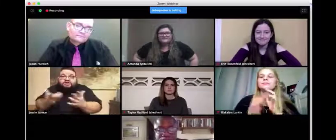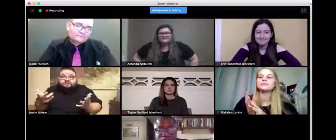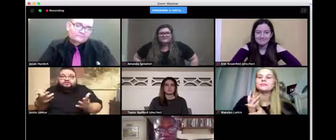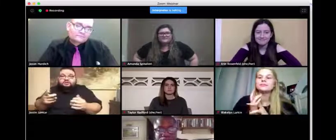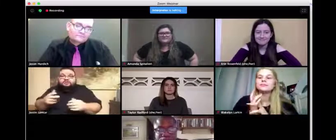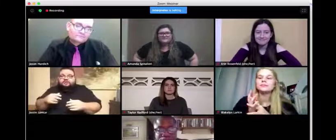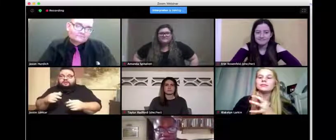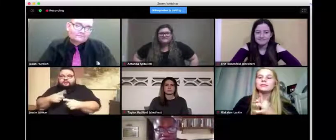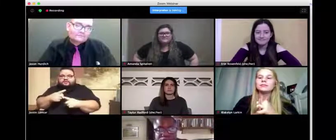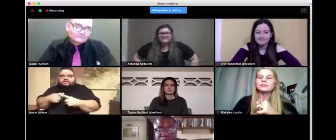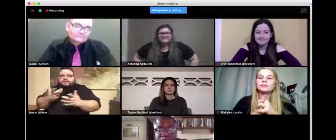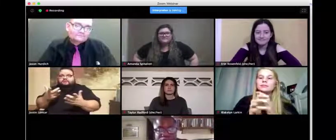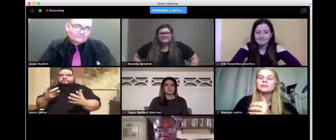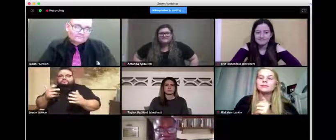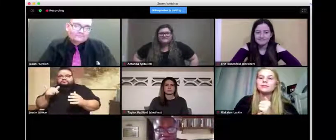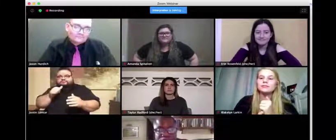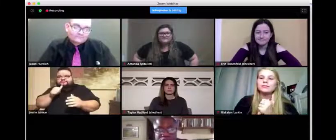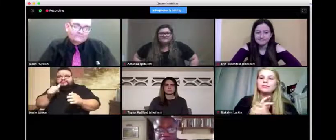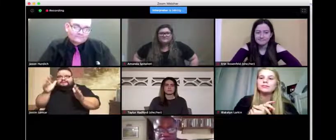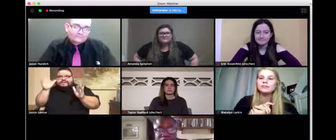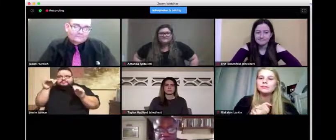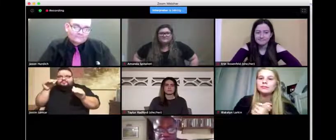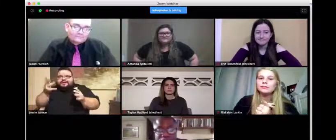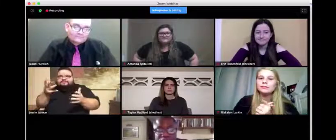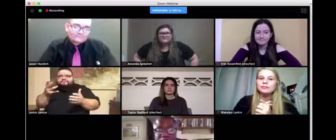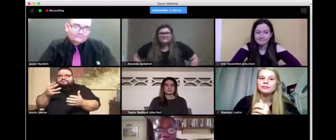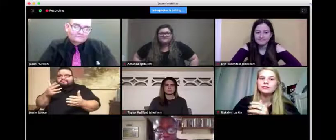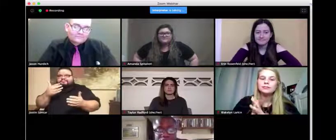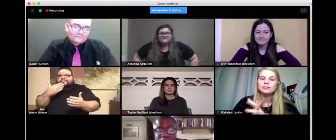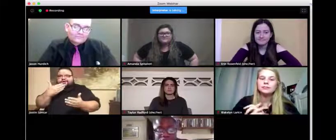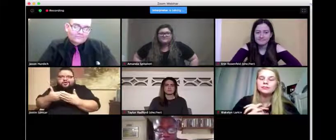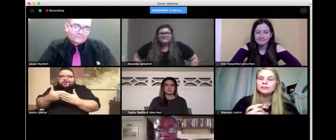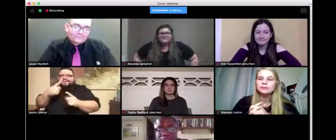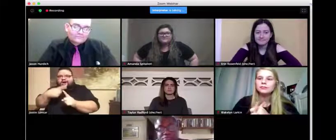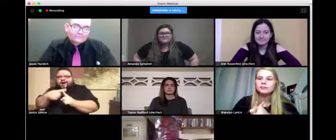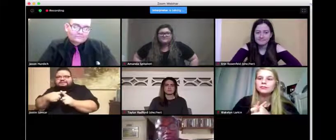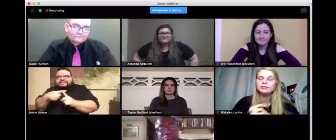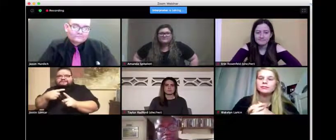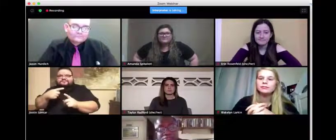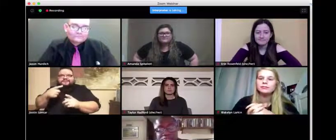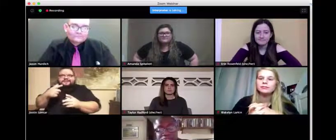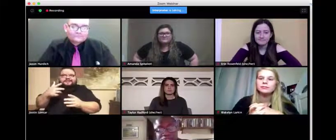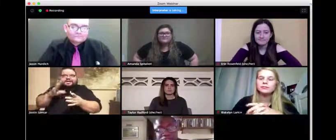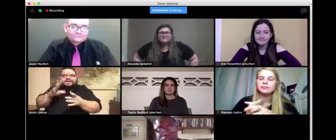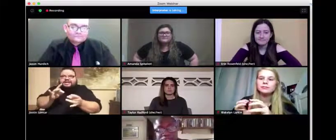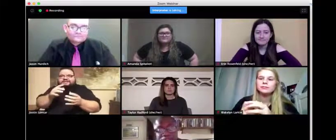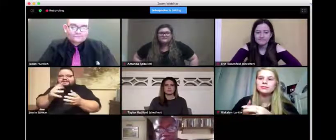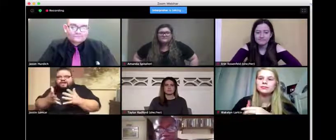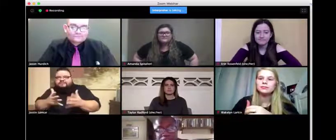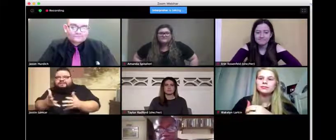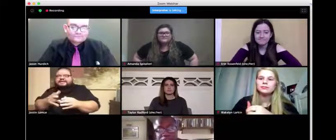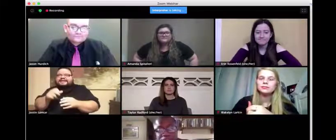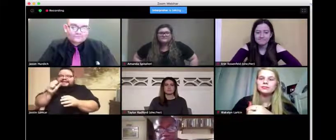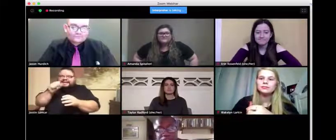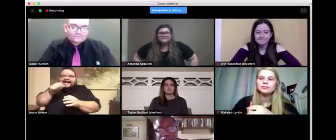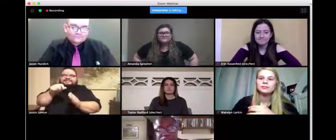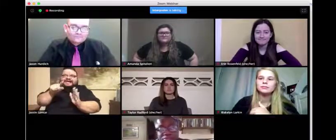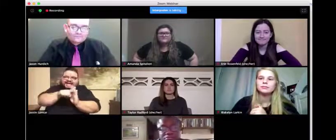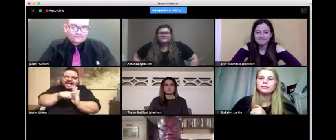got a lot of good positive feedback, and some negative as well, of course. But it really made